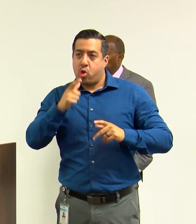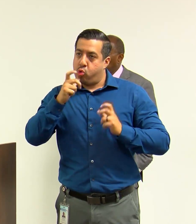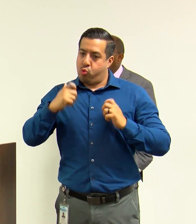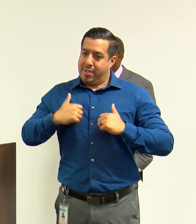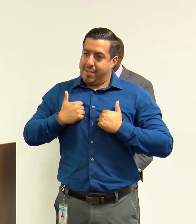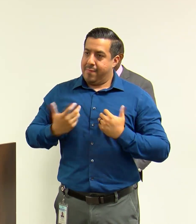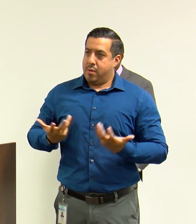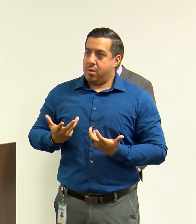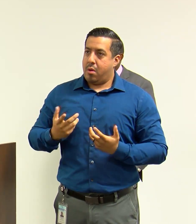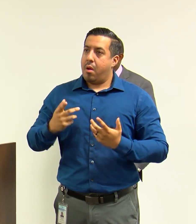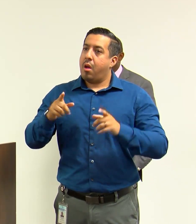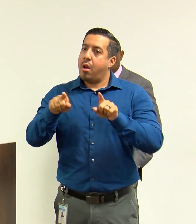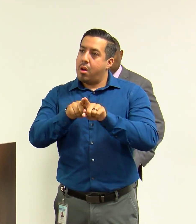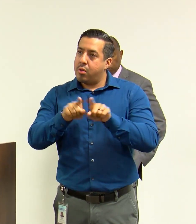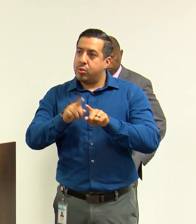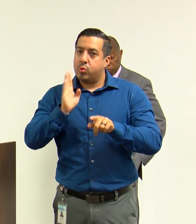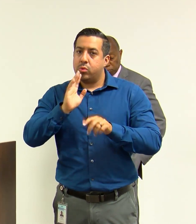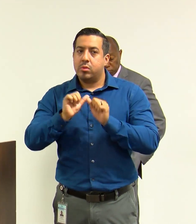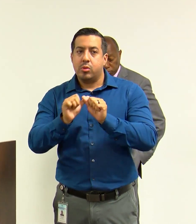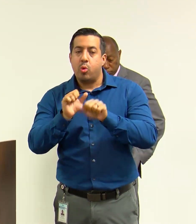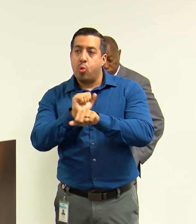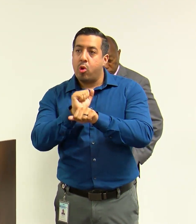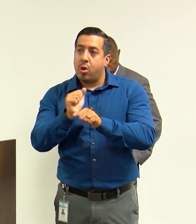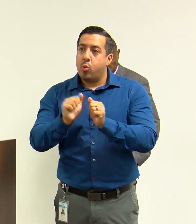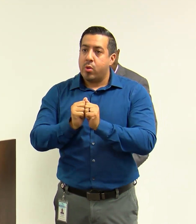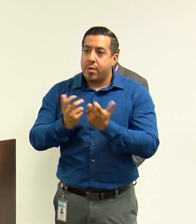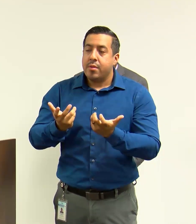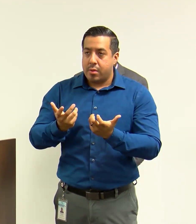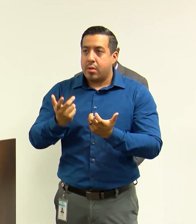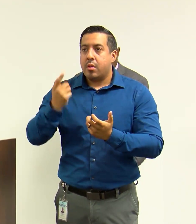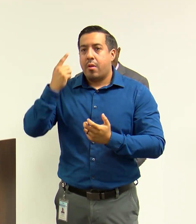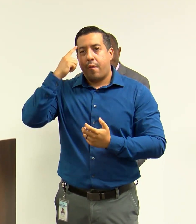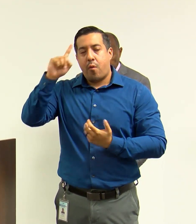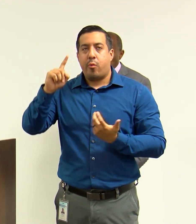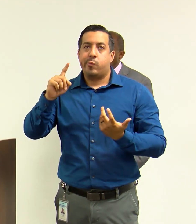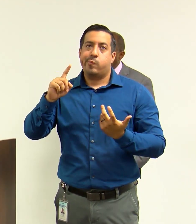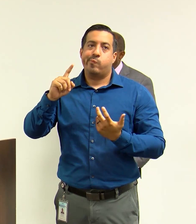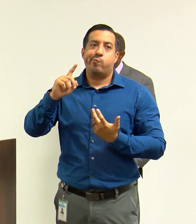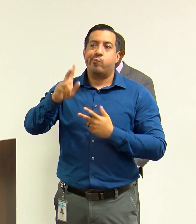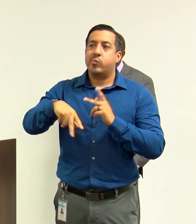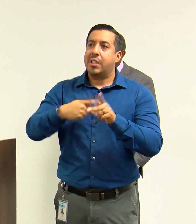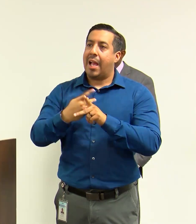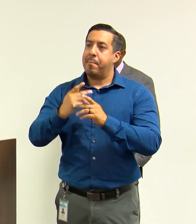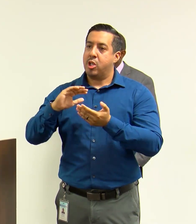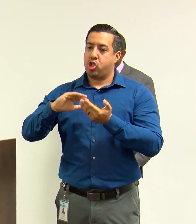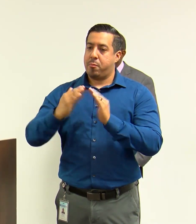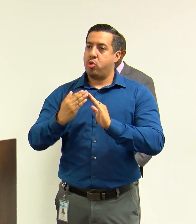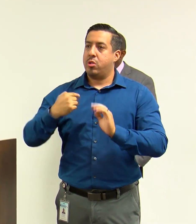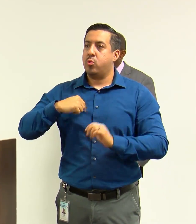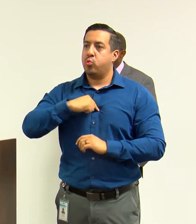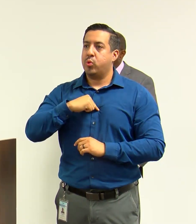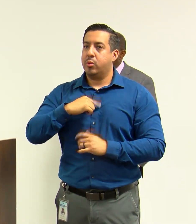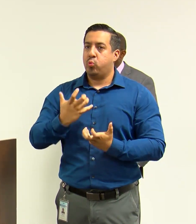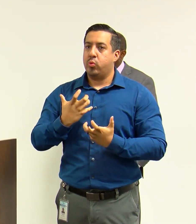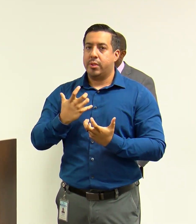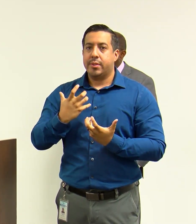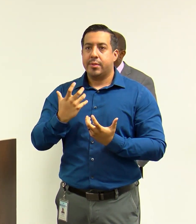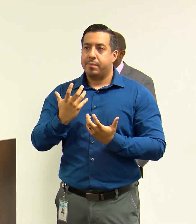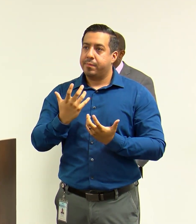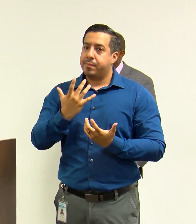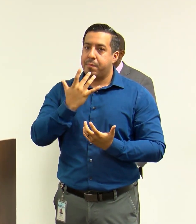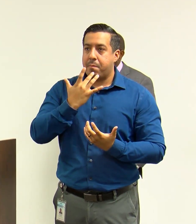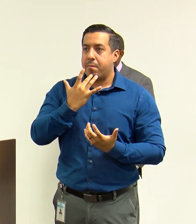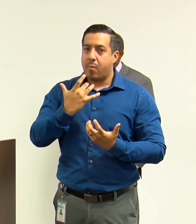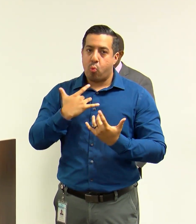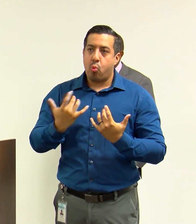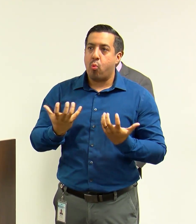also be able to continue to work for the kind of community that we all seek to have, and it is one of